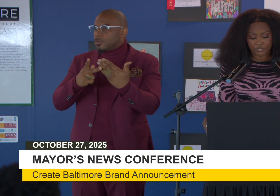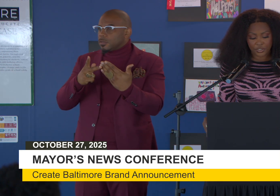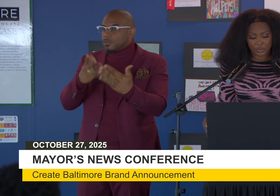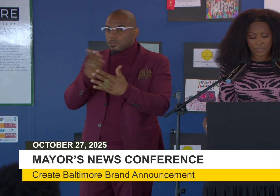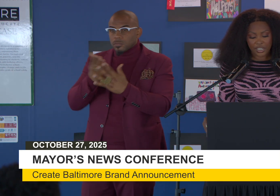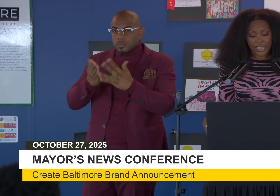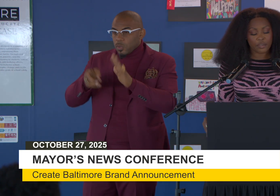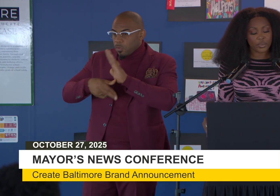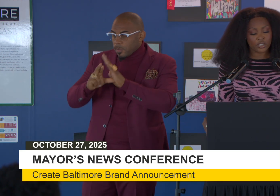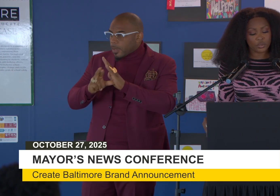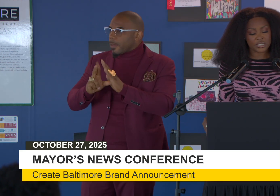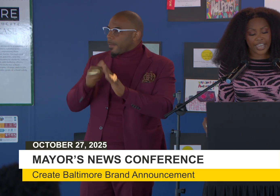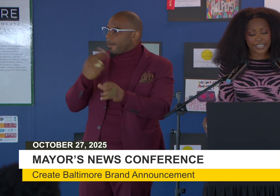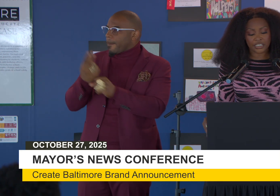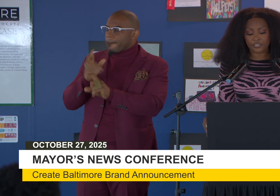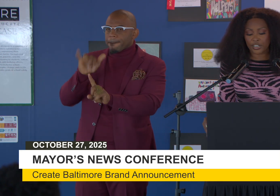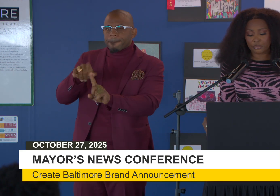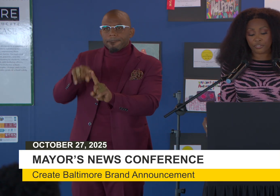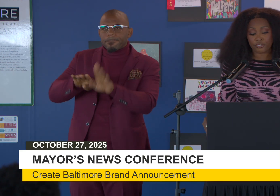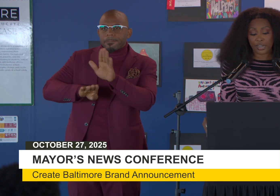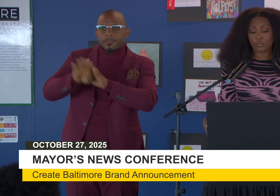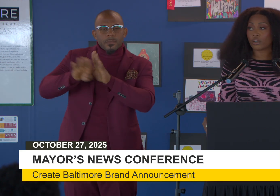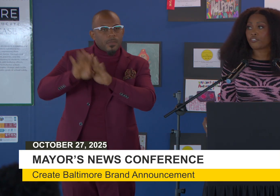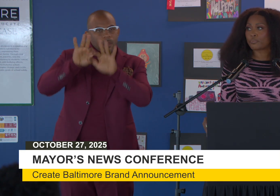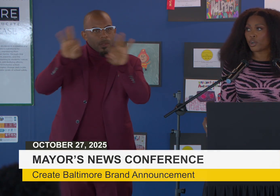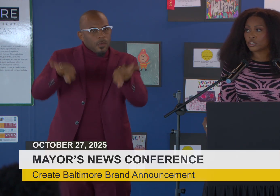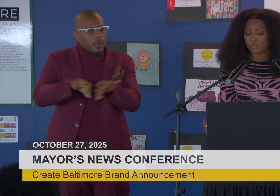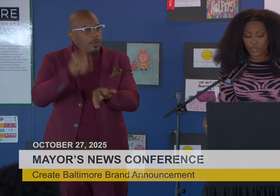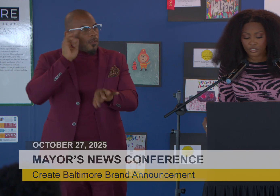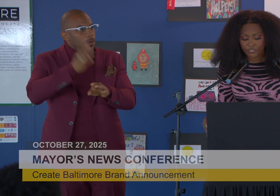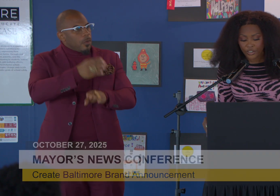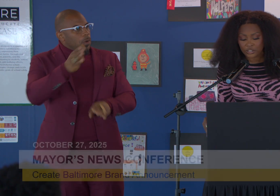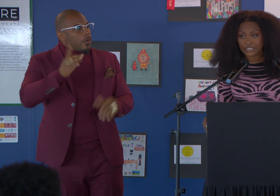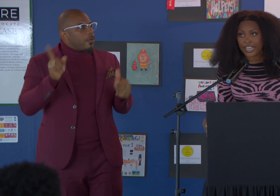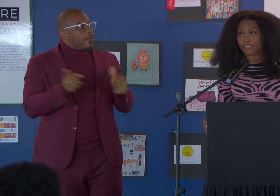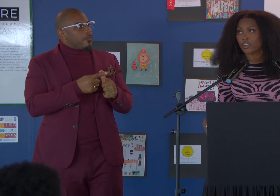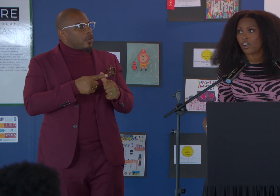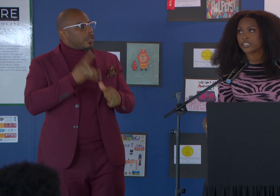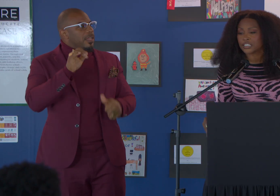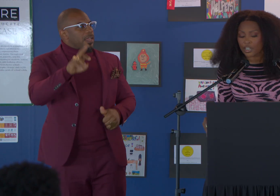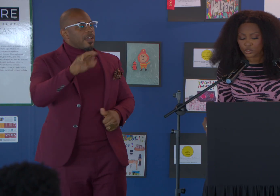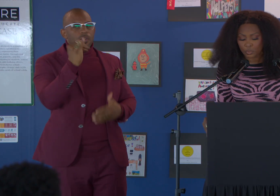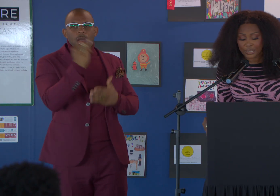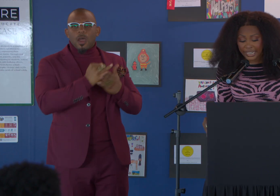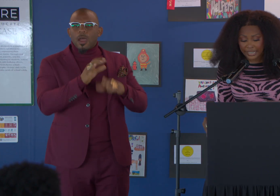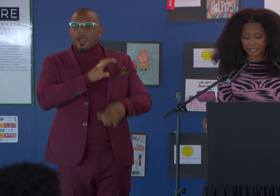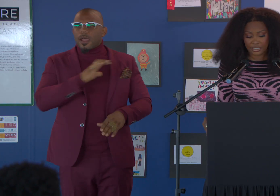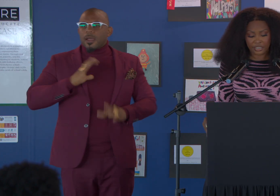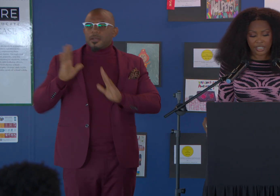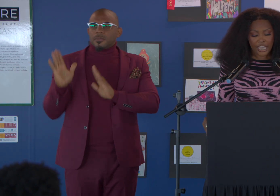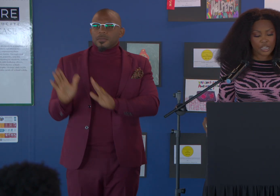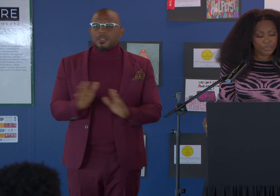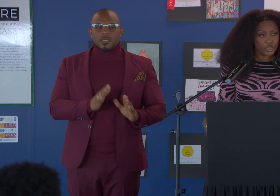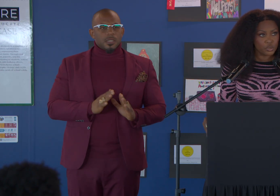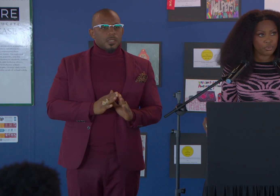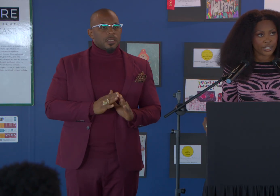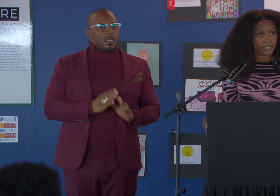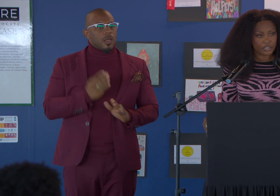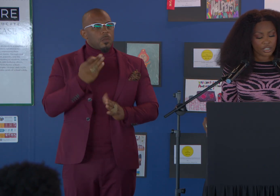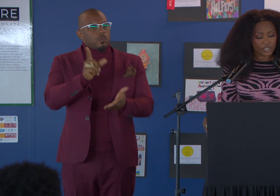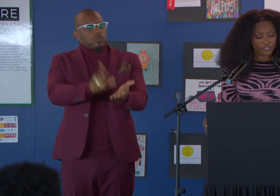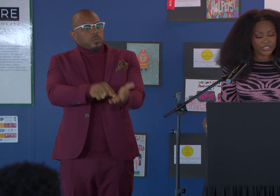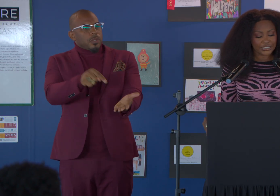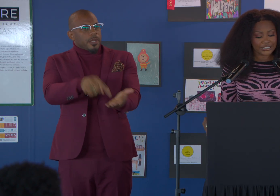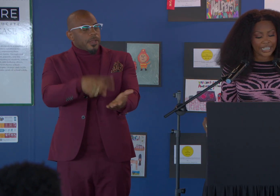portfolio review, and we used that to develop the framework for Baltimore's first ever Arts Council plan, a